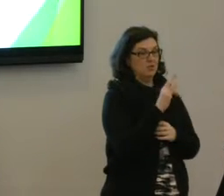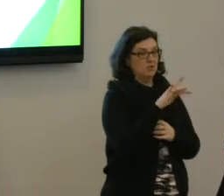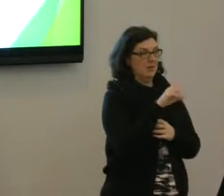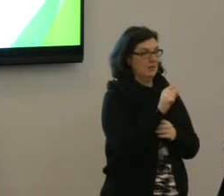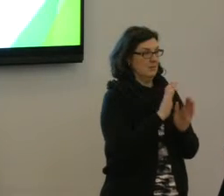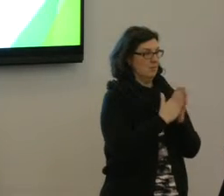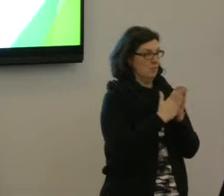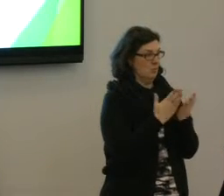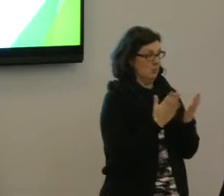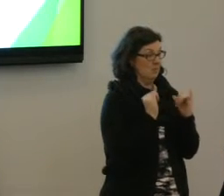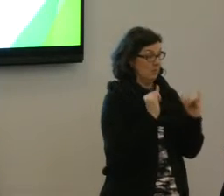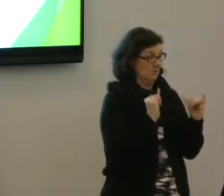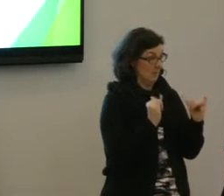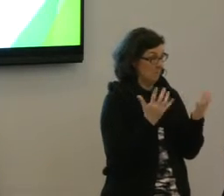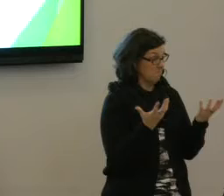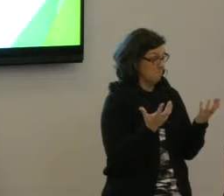which